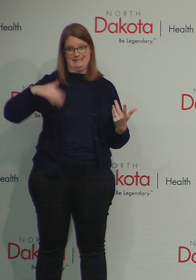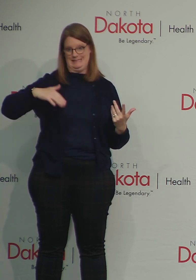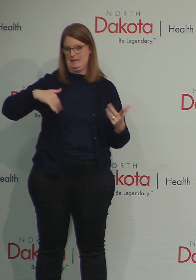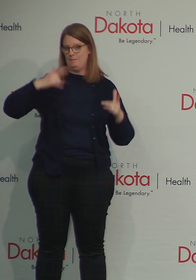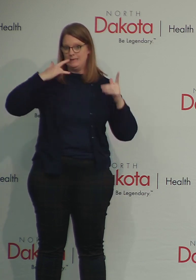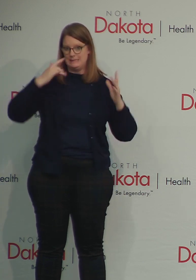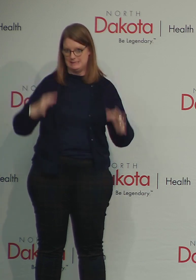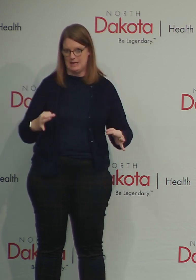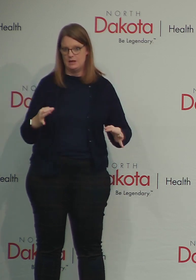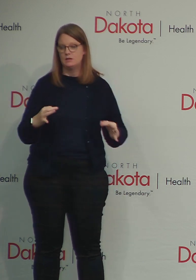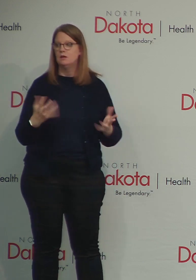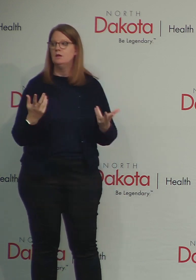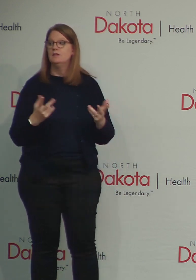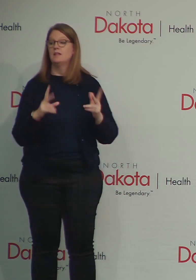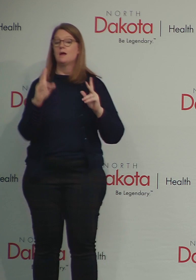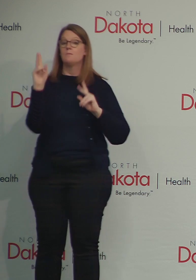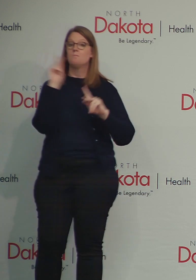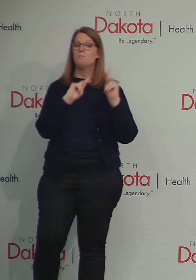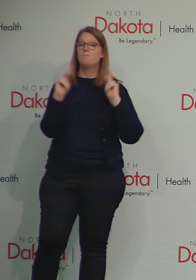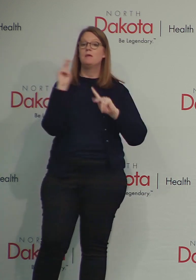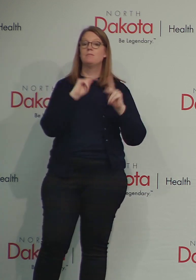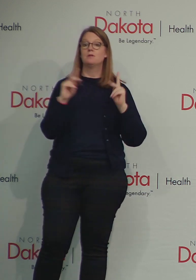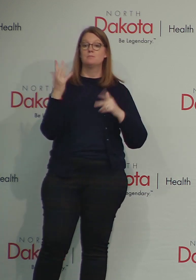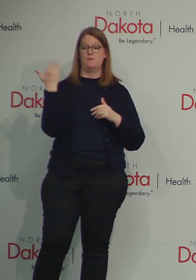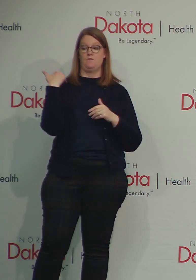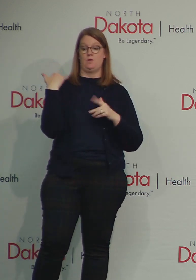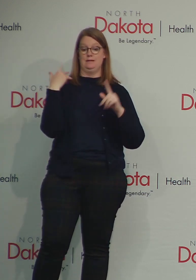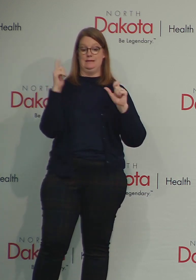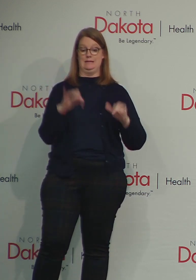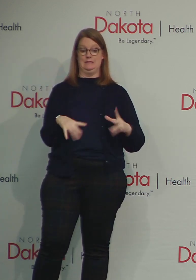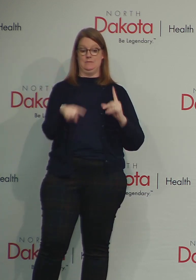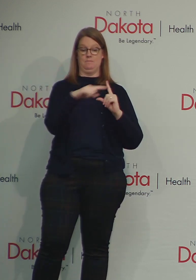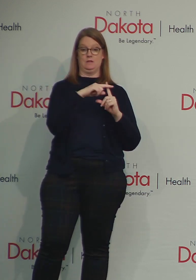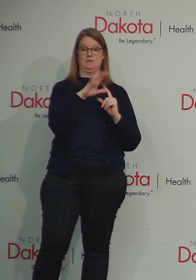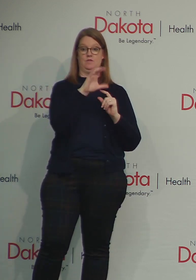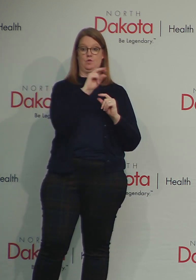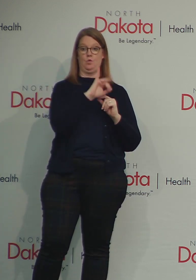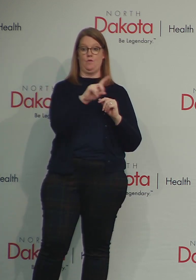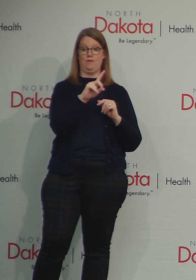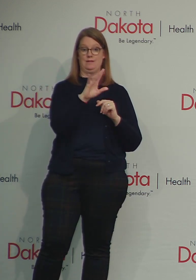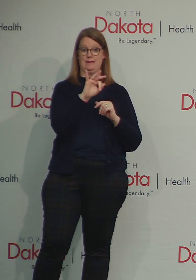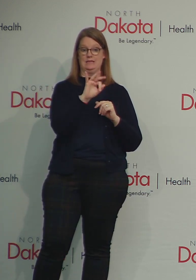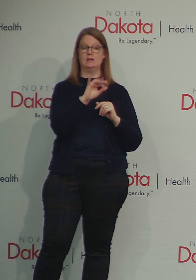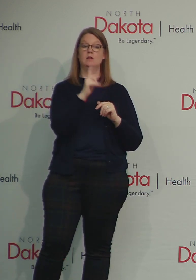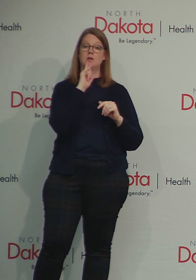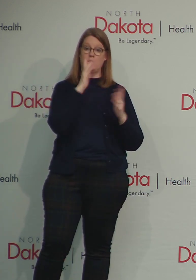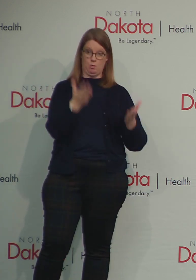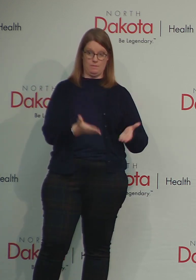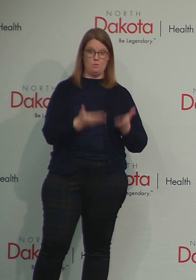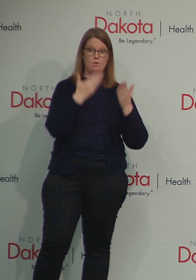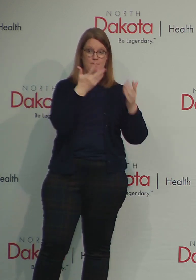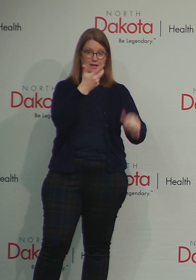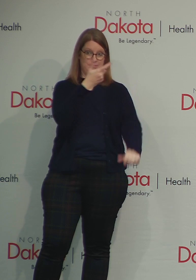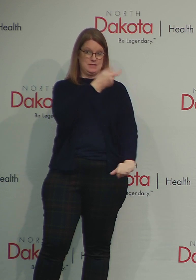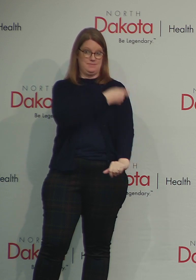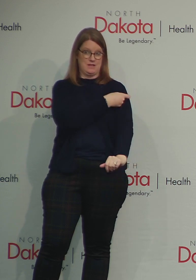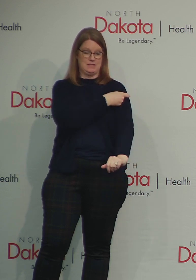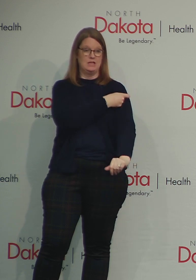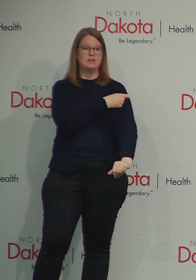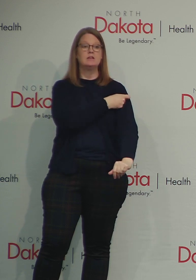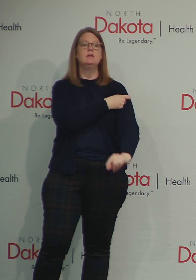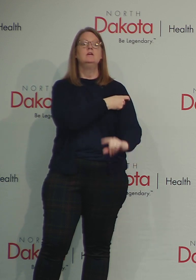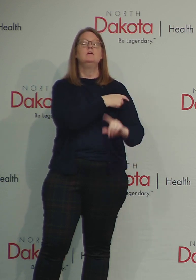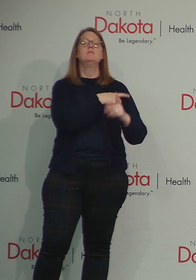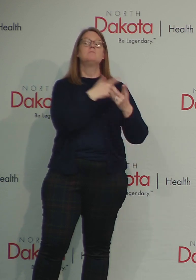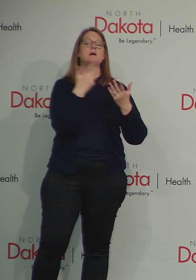decided yet, that people who have previously tested positive for COVID-19 will be recommended to receive the vaccine. However,